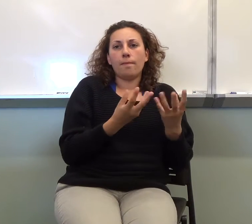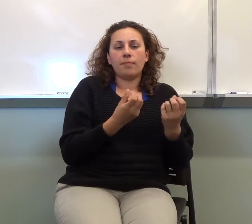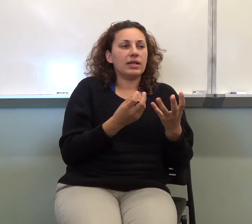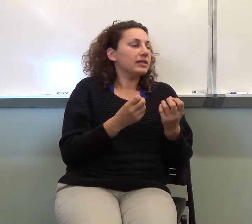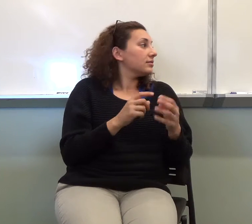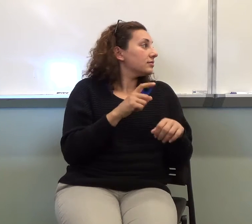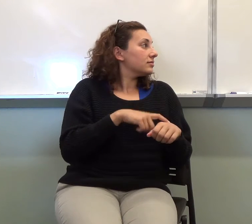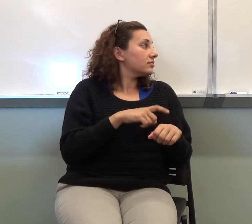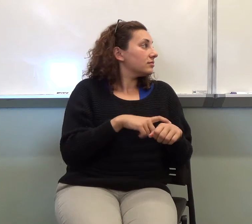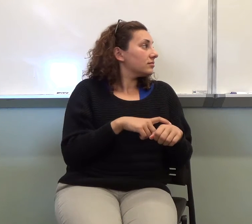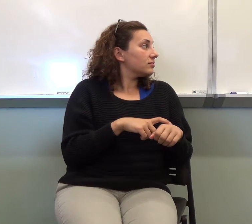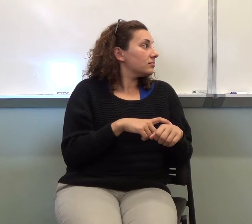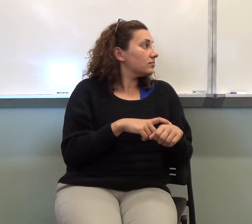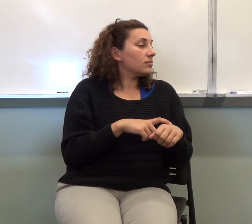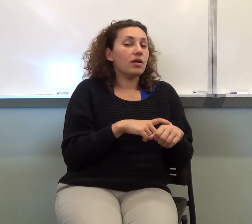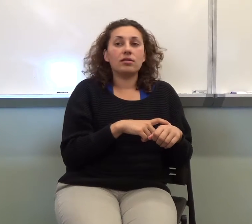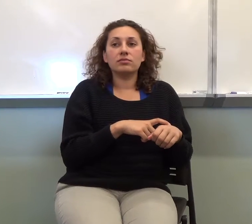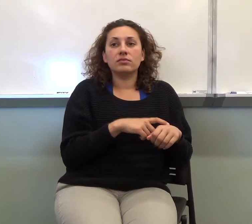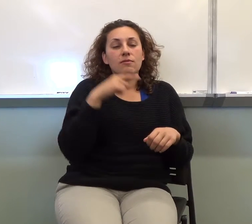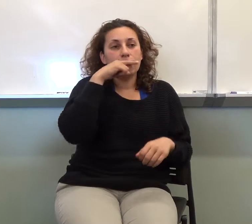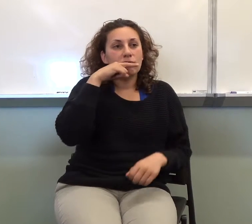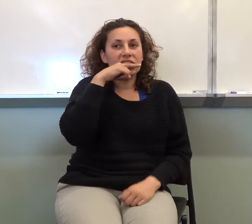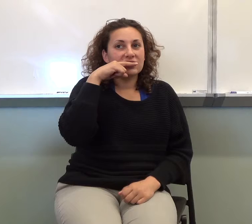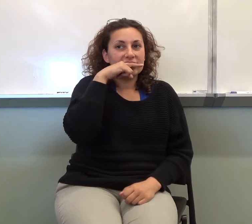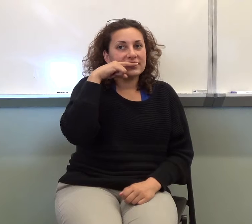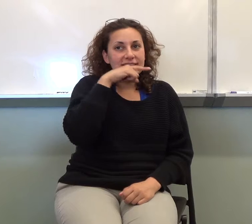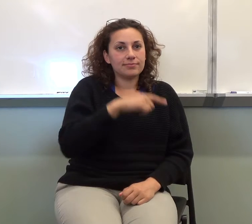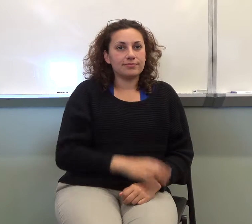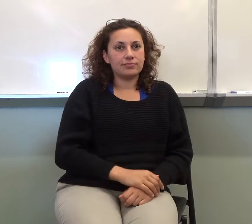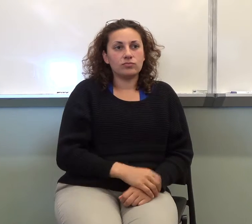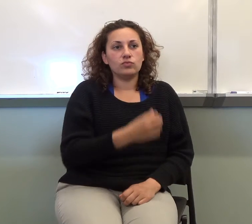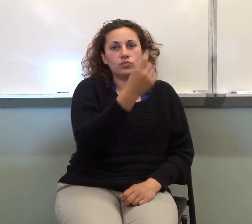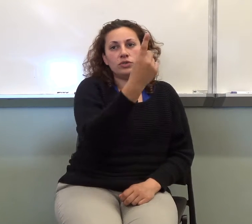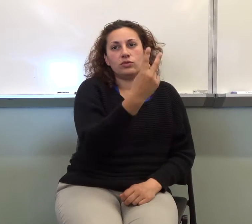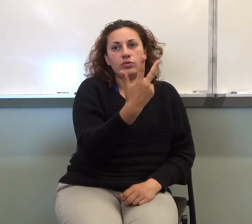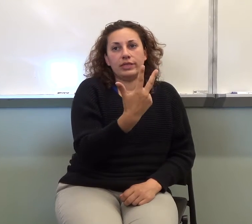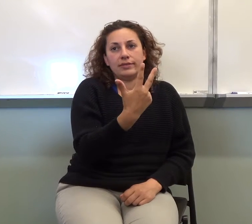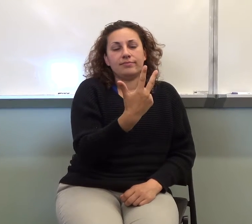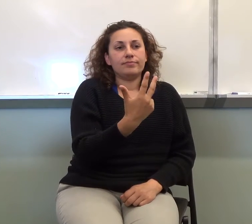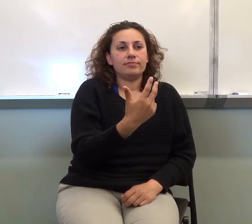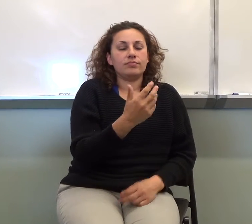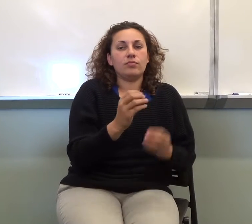1, 2, 3, and more than 3.